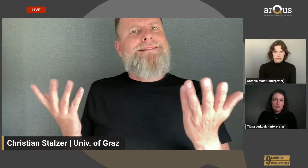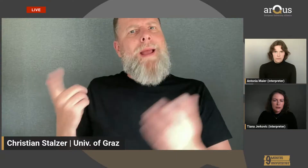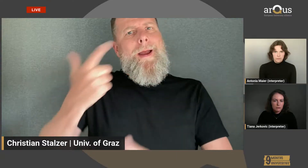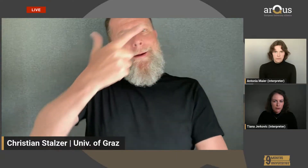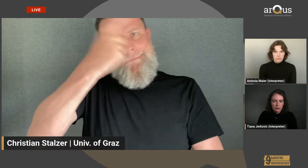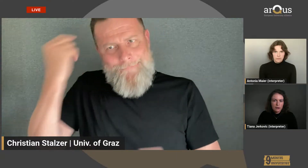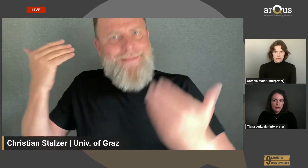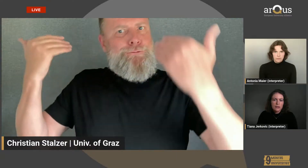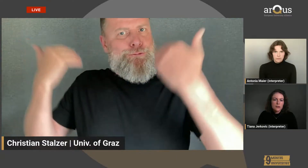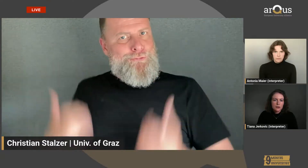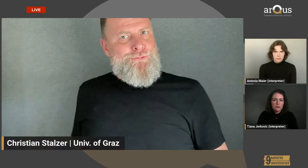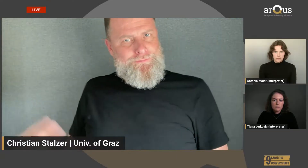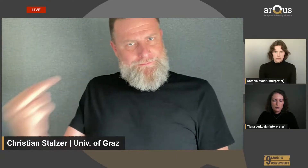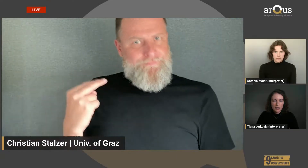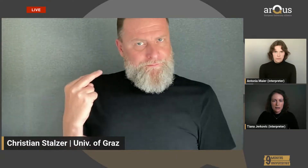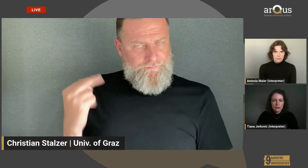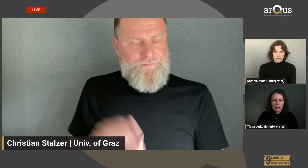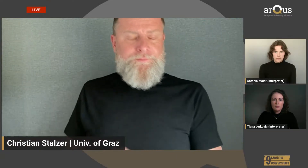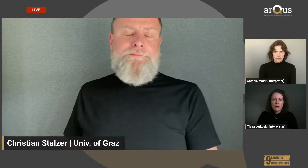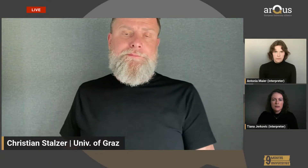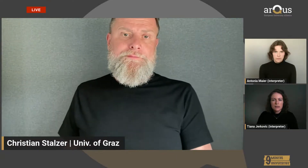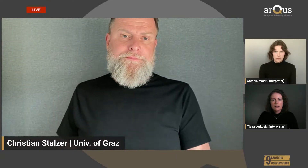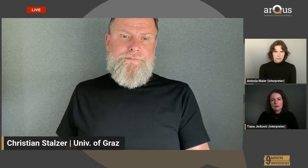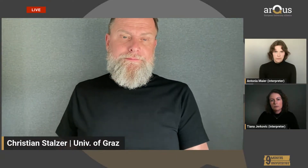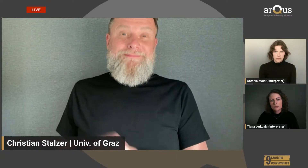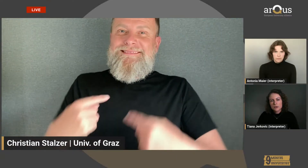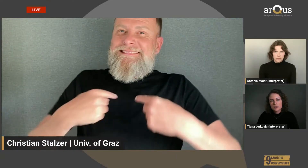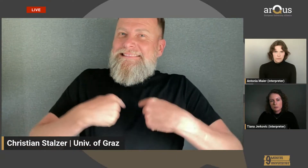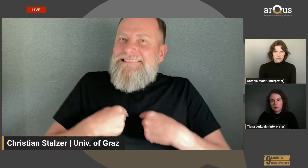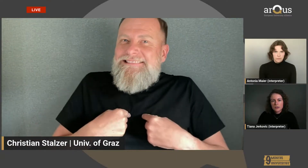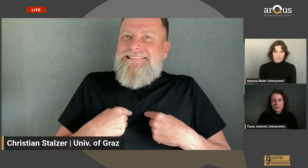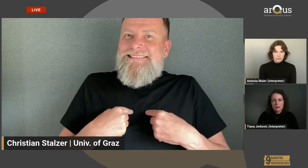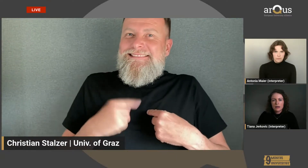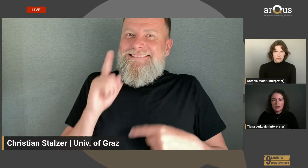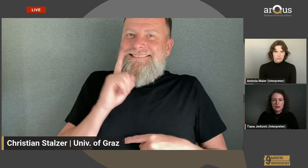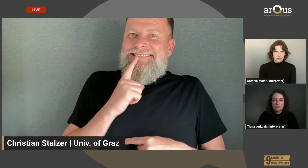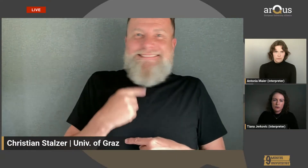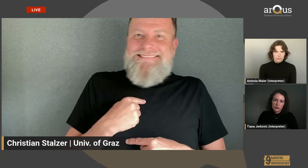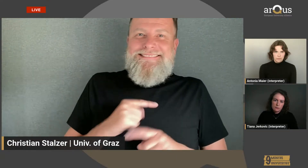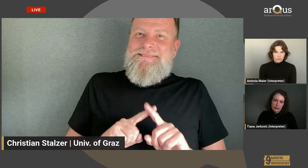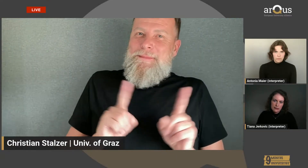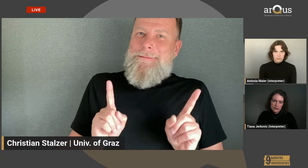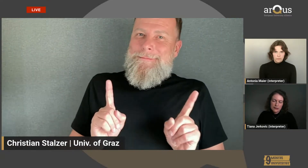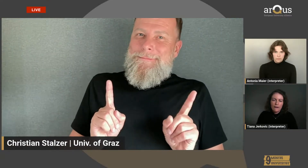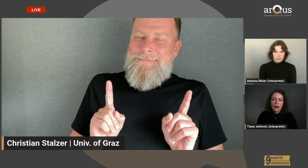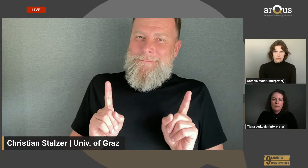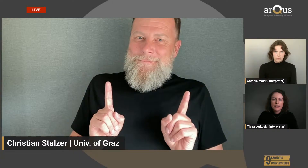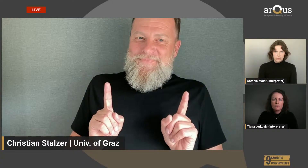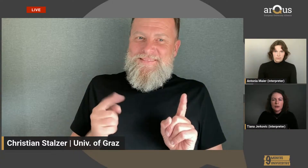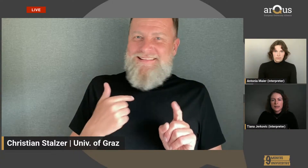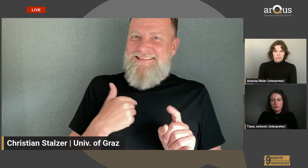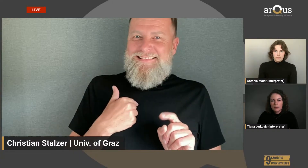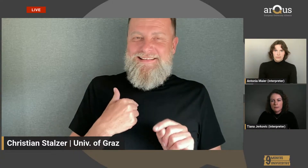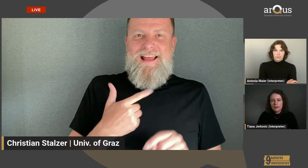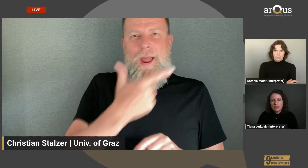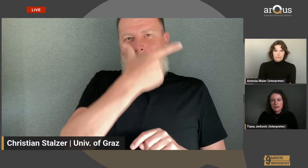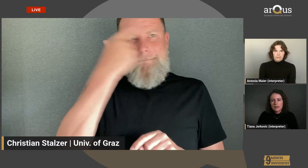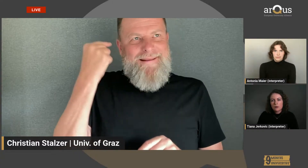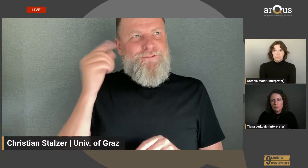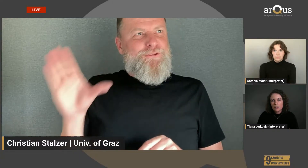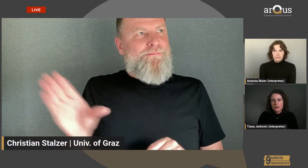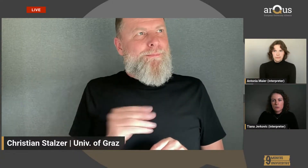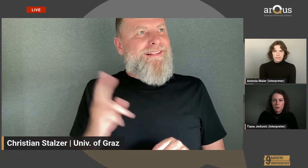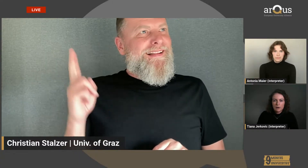also very good. It deserves respect because it puts the person in the first place. But for deaf people, it